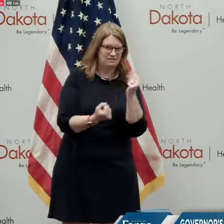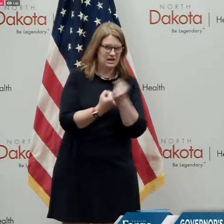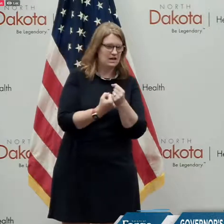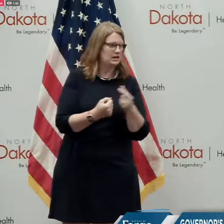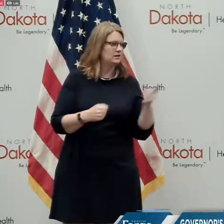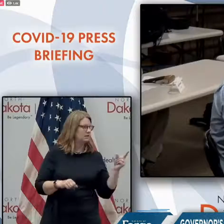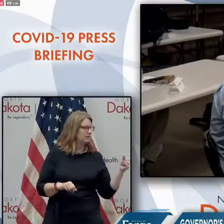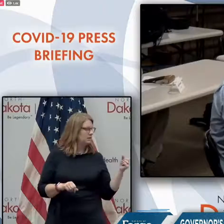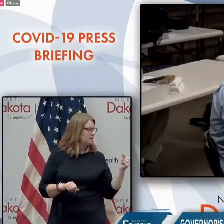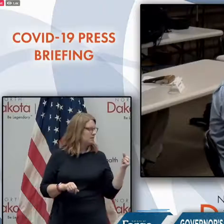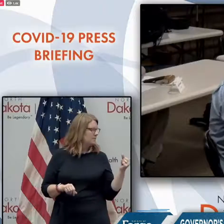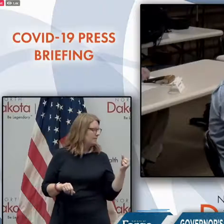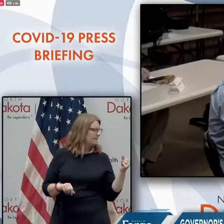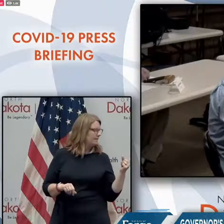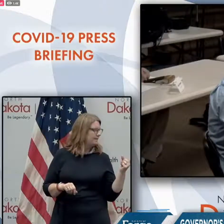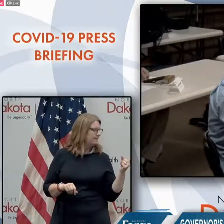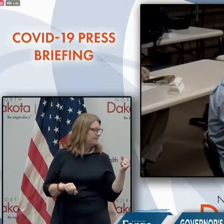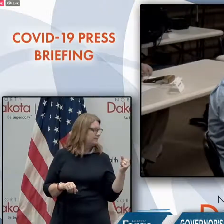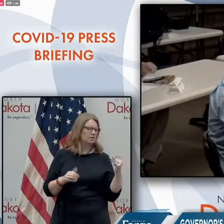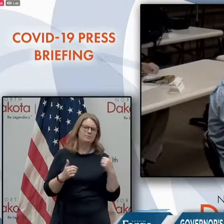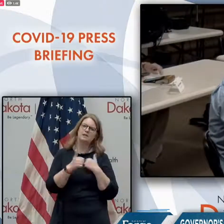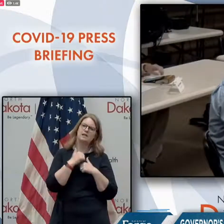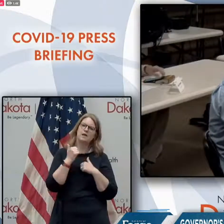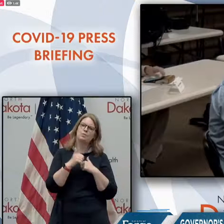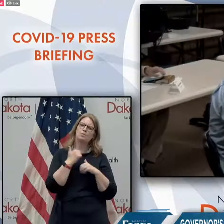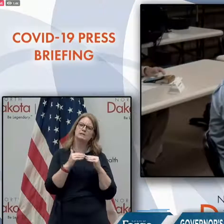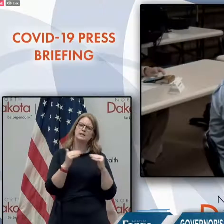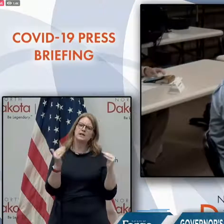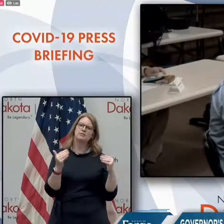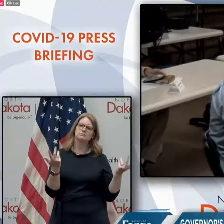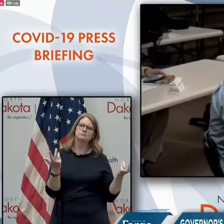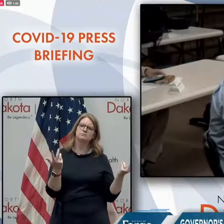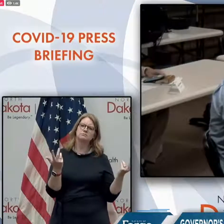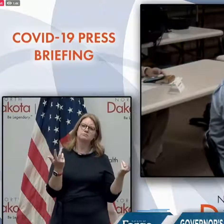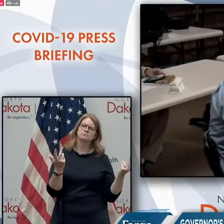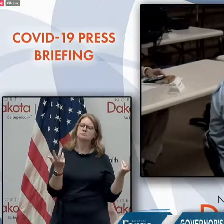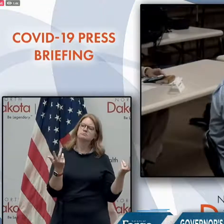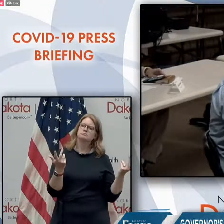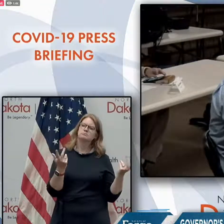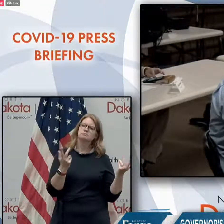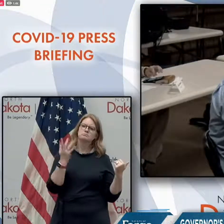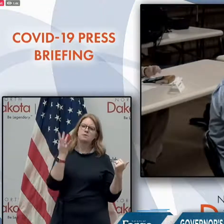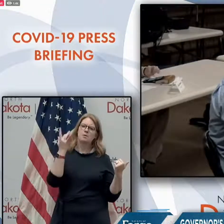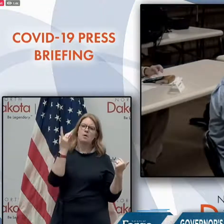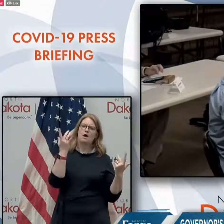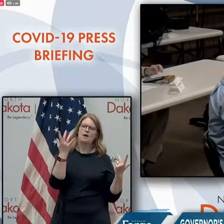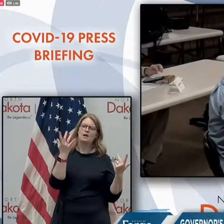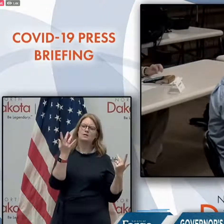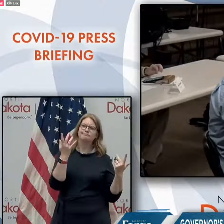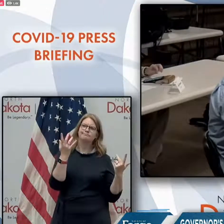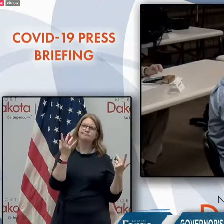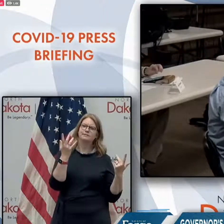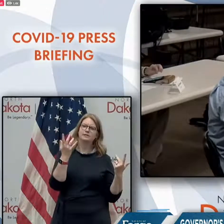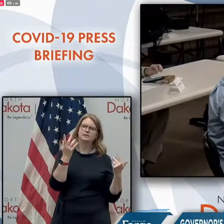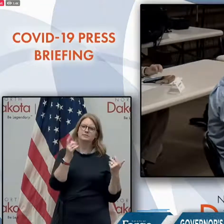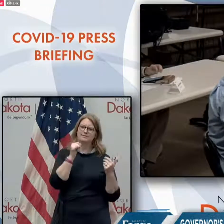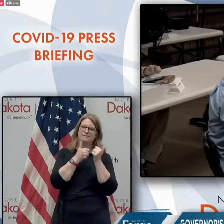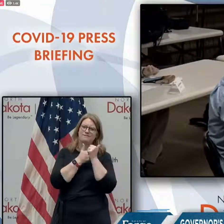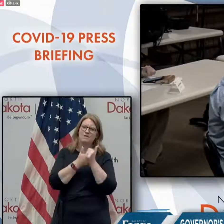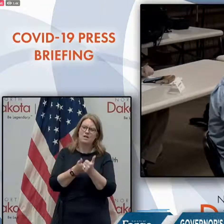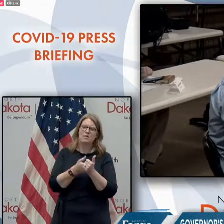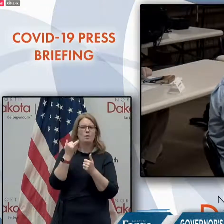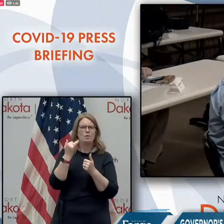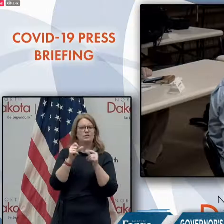And just back to that risk level, why not heed Dr. Stahl's assessment of it and his recommendation, and why keep it